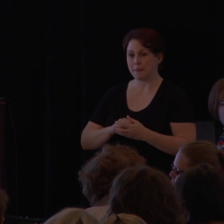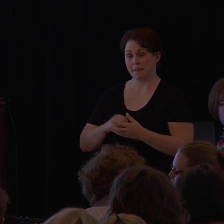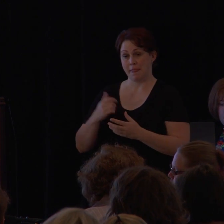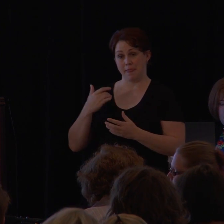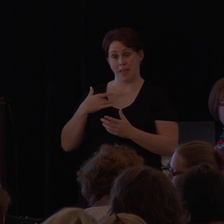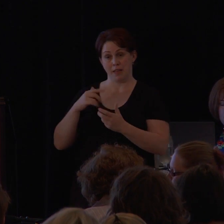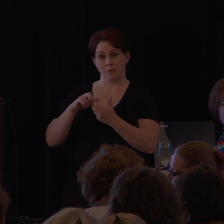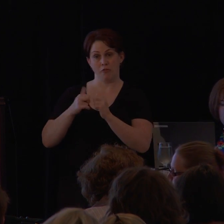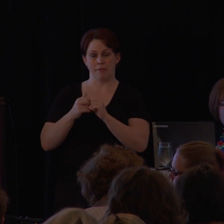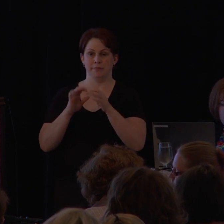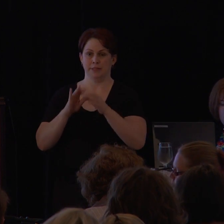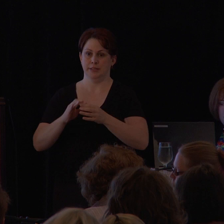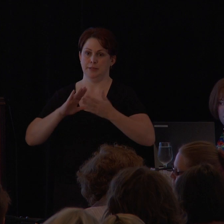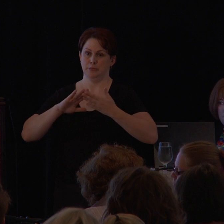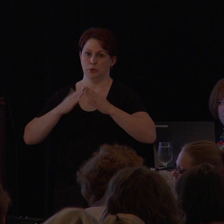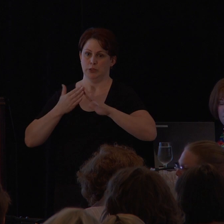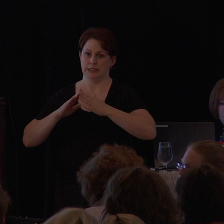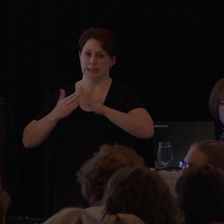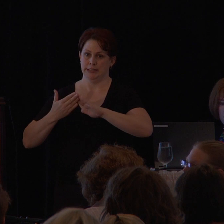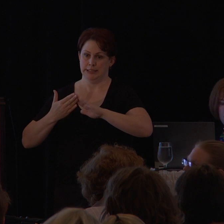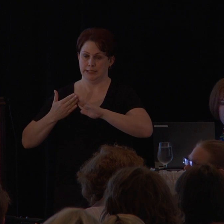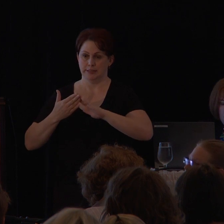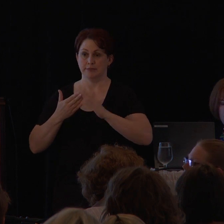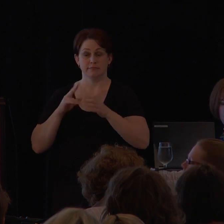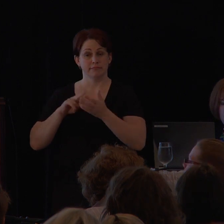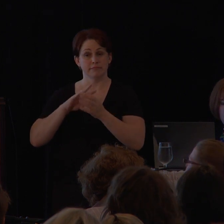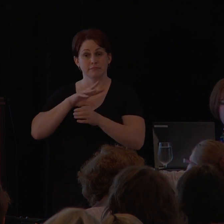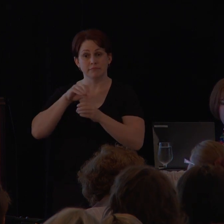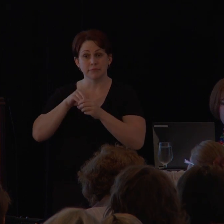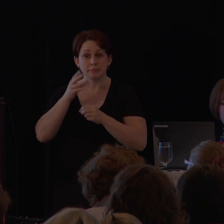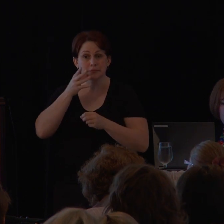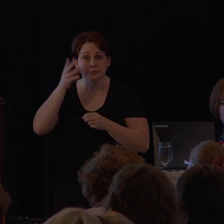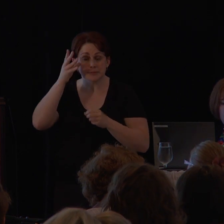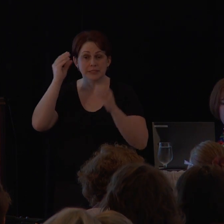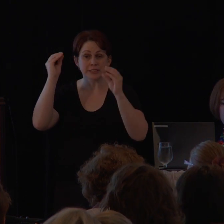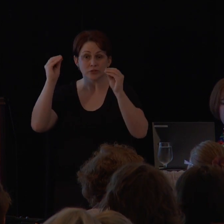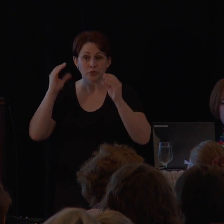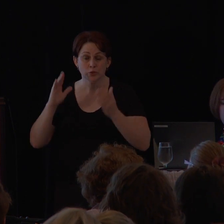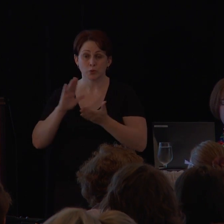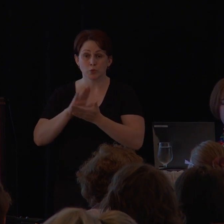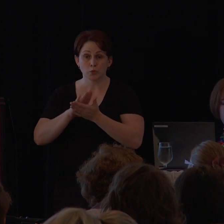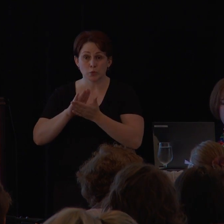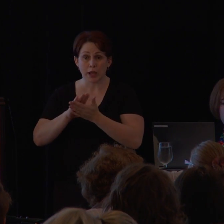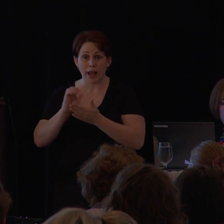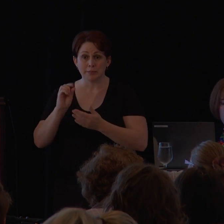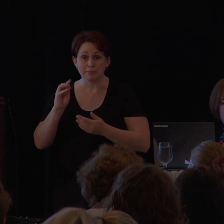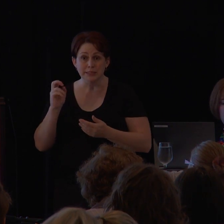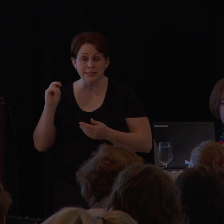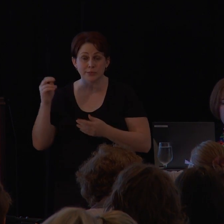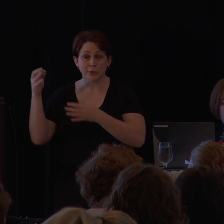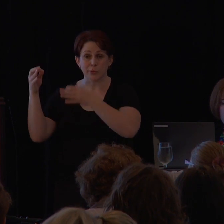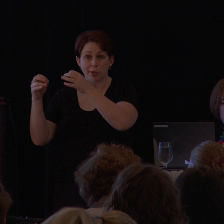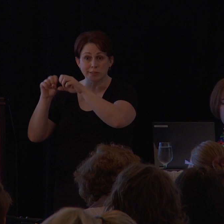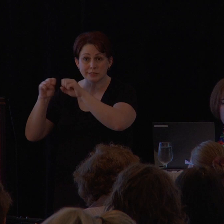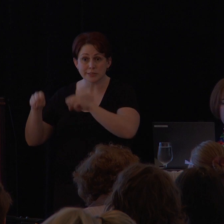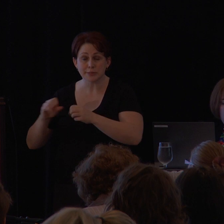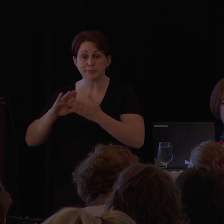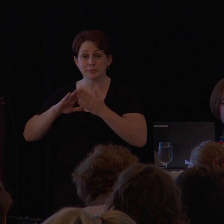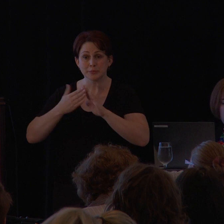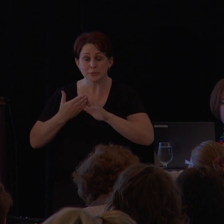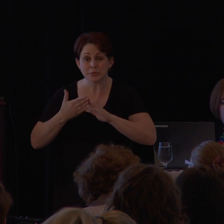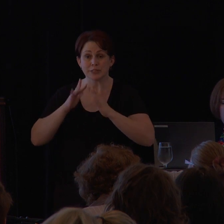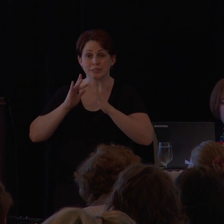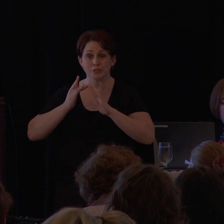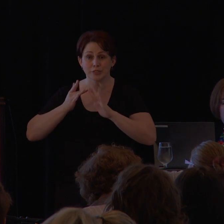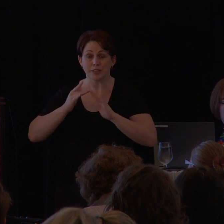it needs a community response. Parents, teachers, school administrators, counselors, the justice system, community, internet, social